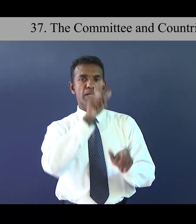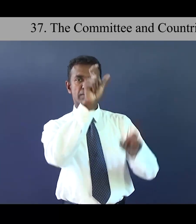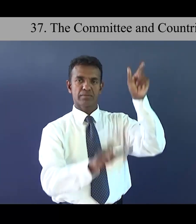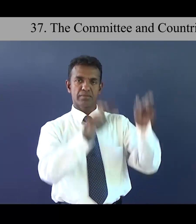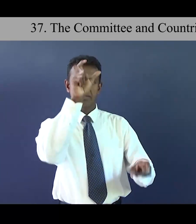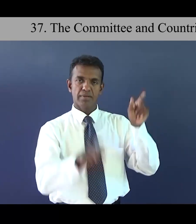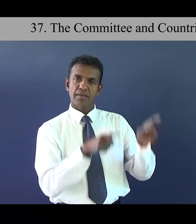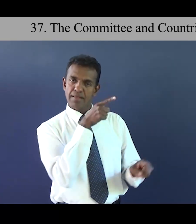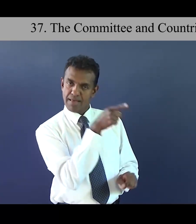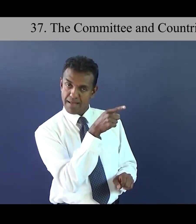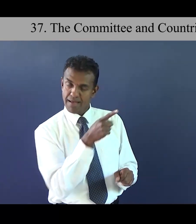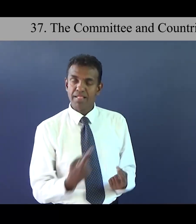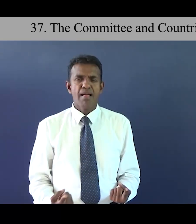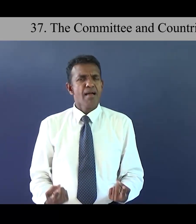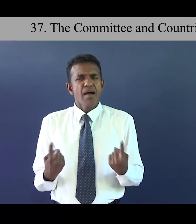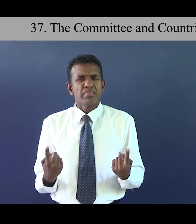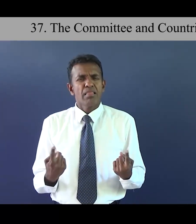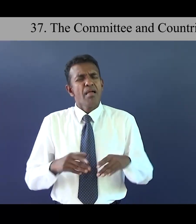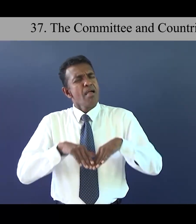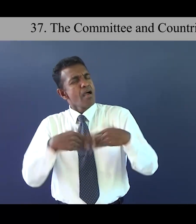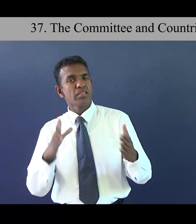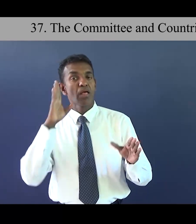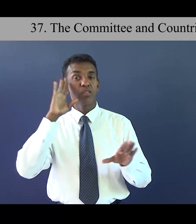work happen in a good way.